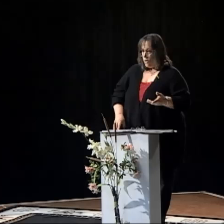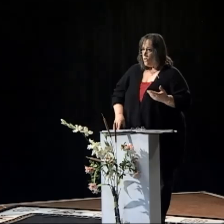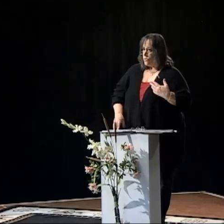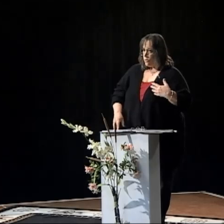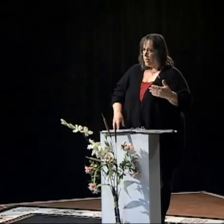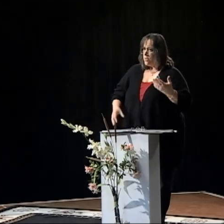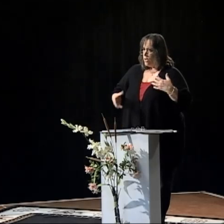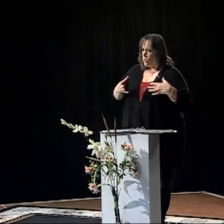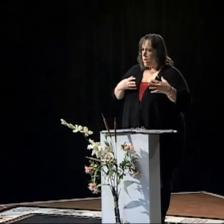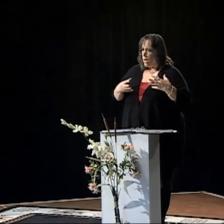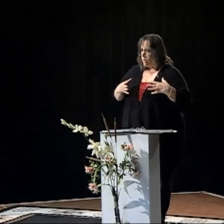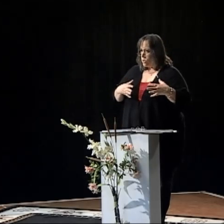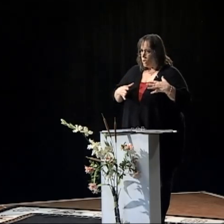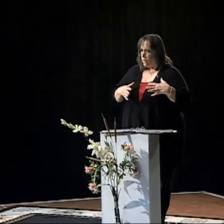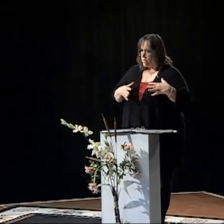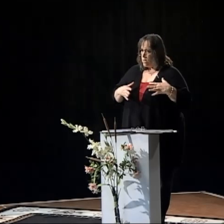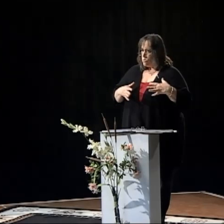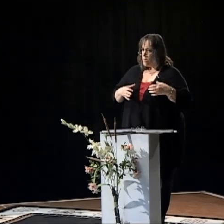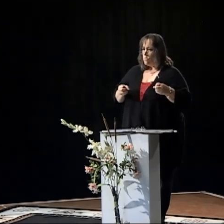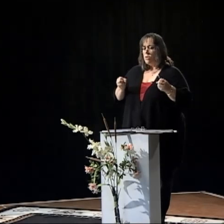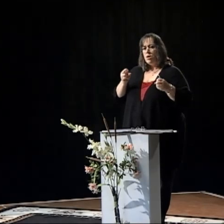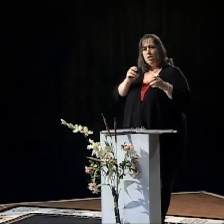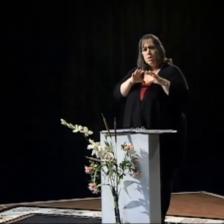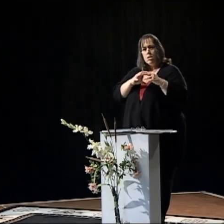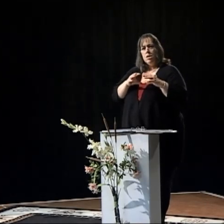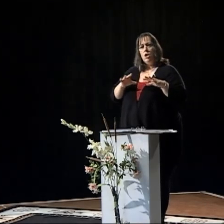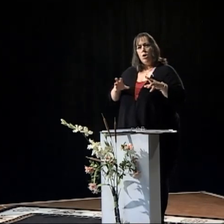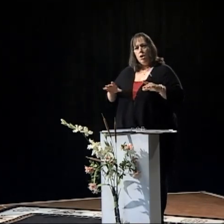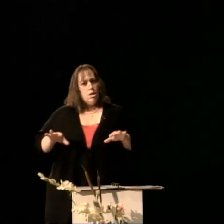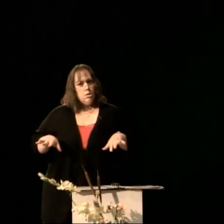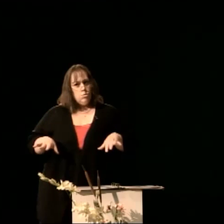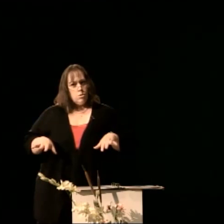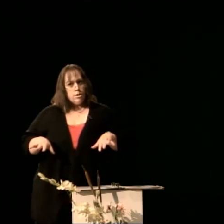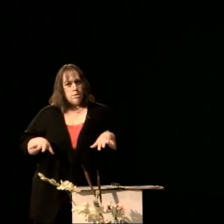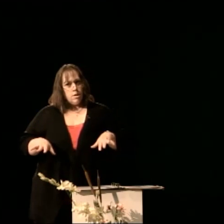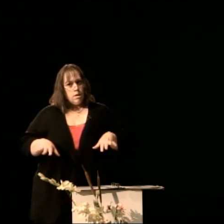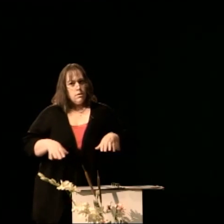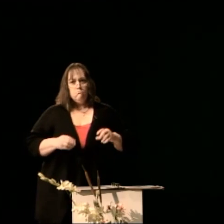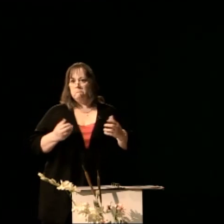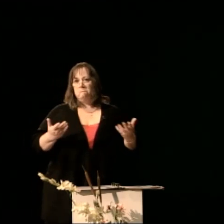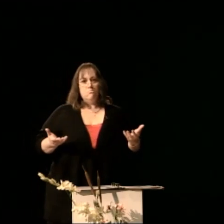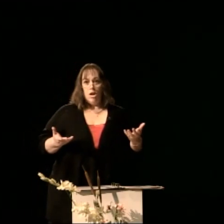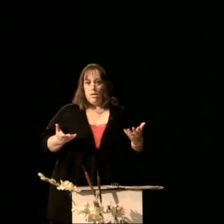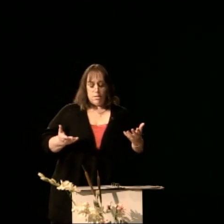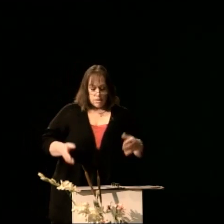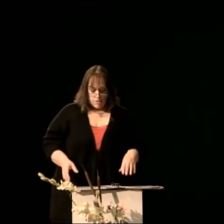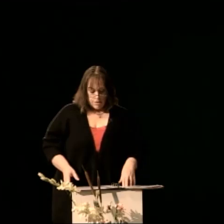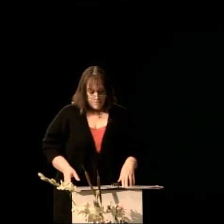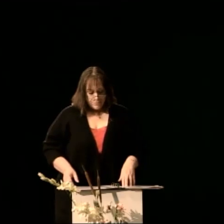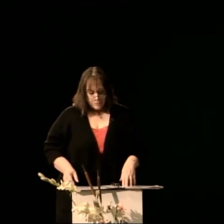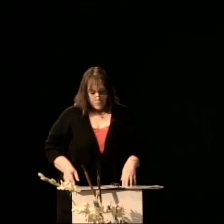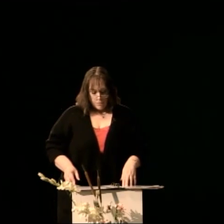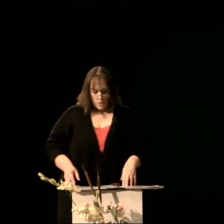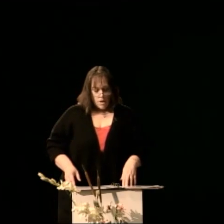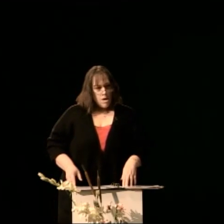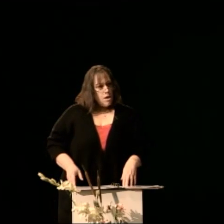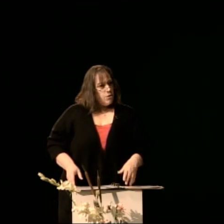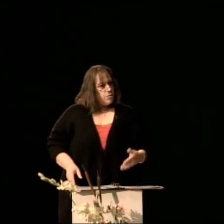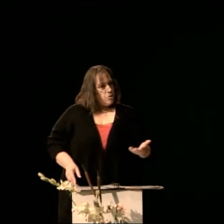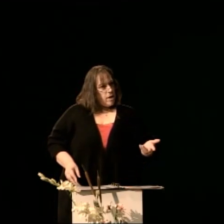So that's how you would have a little conversation with someone. You're not going to say all the little words in there. Not necessary. So when you're asking